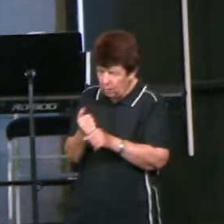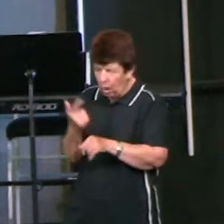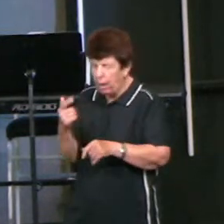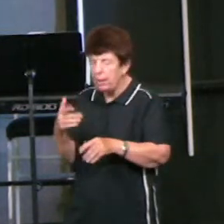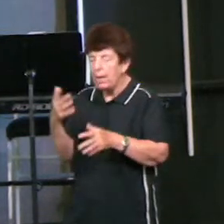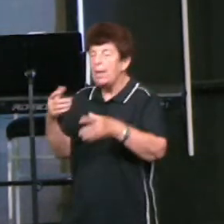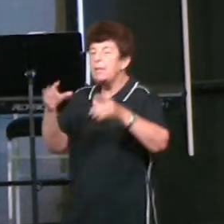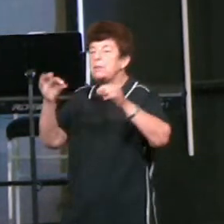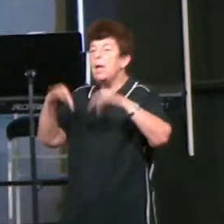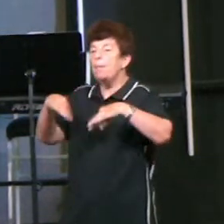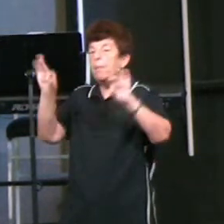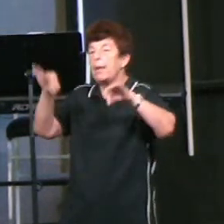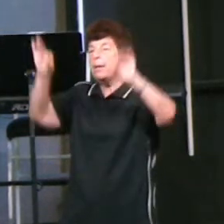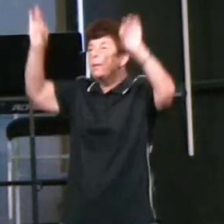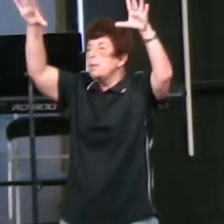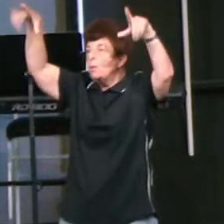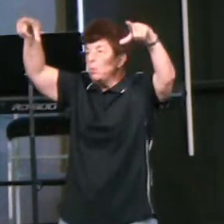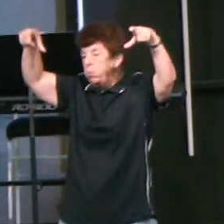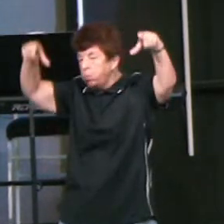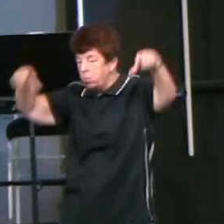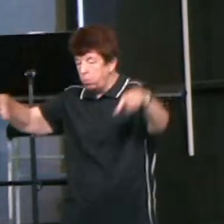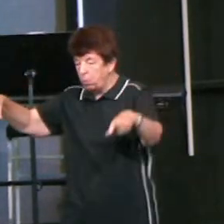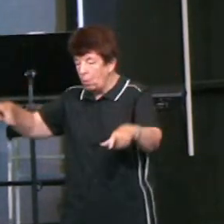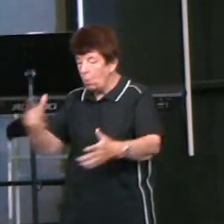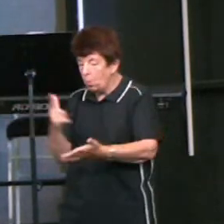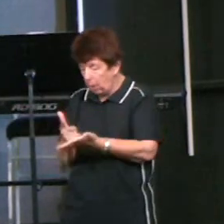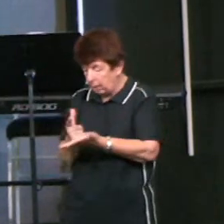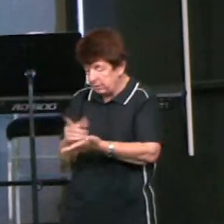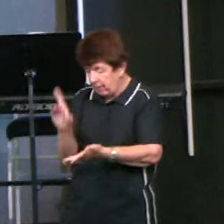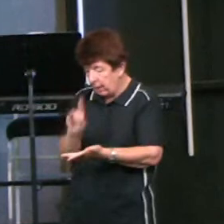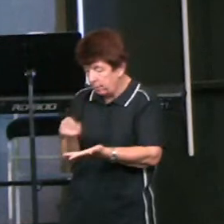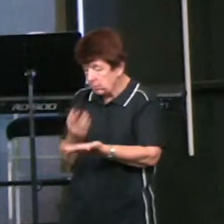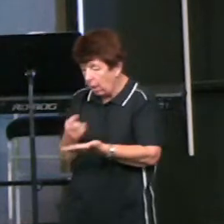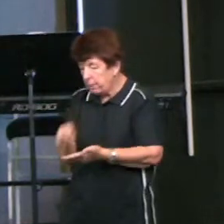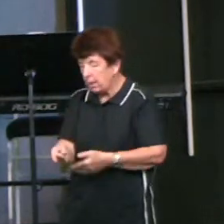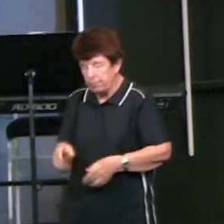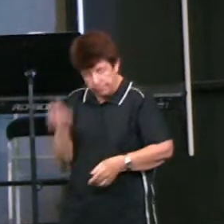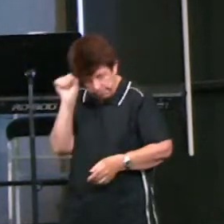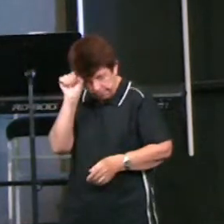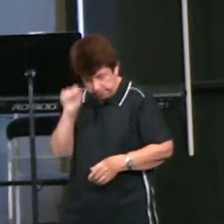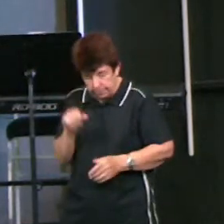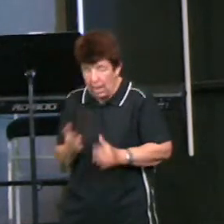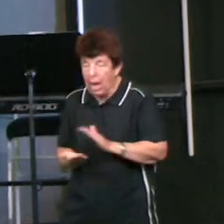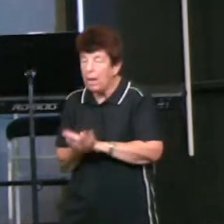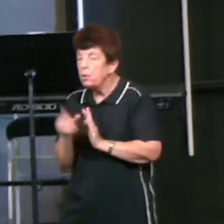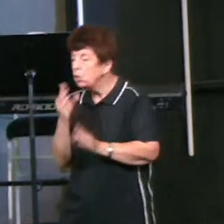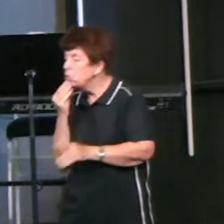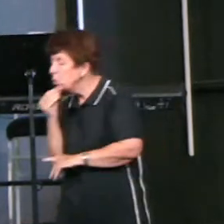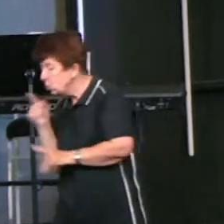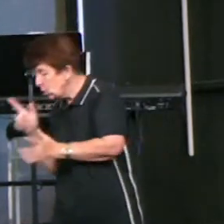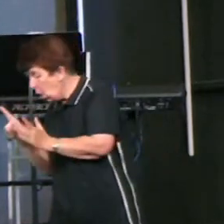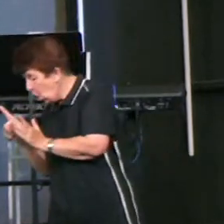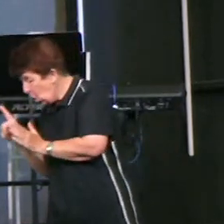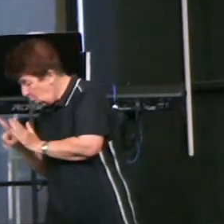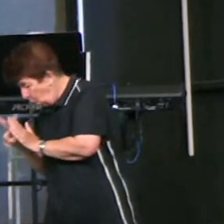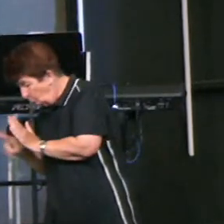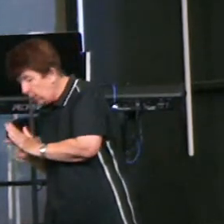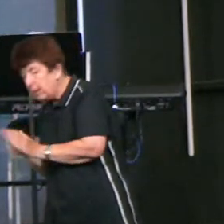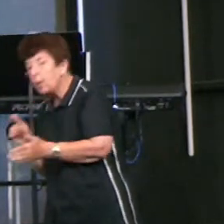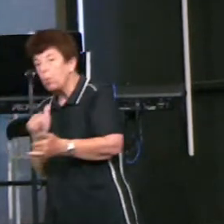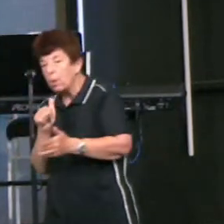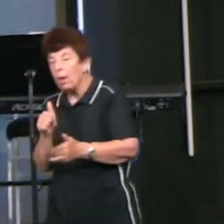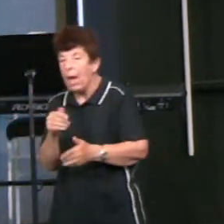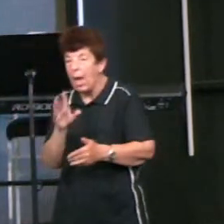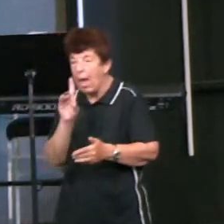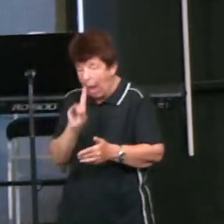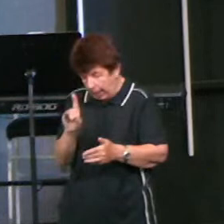a blanket from heaven with all different types of animals on it, remembering that under Jewish law, there were clean and unclean animals